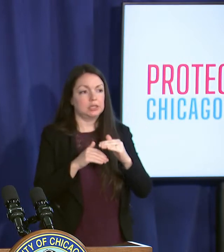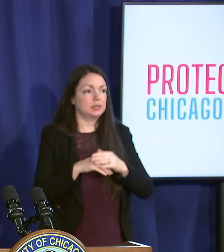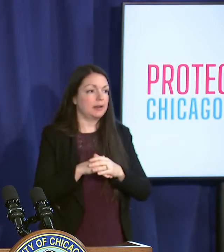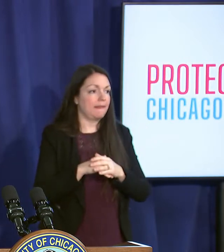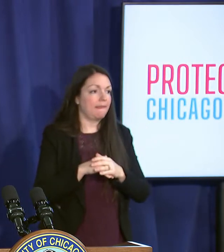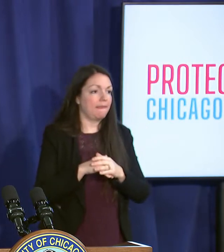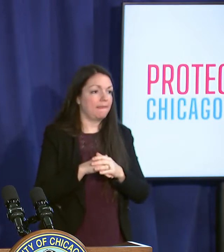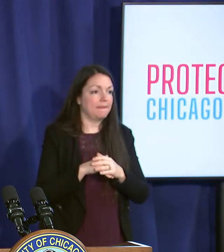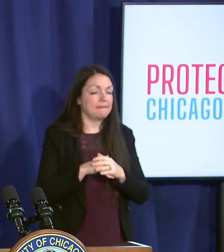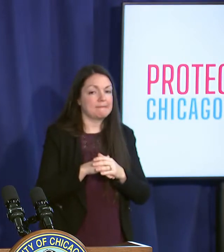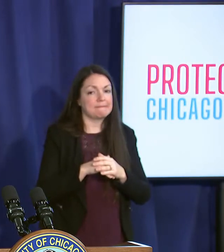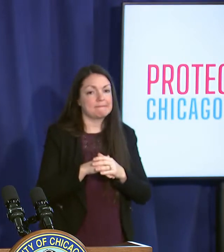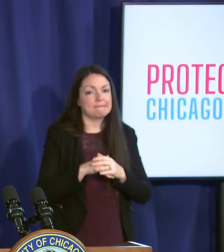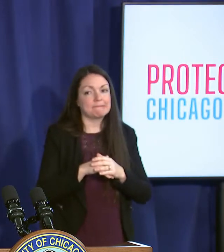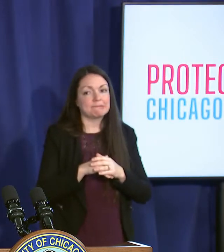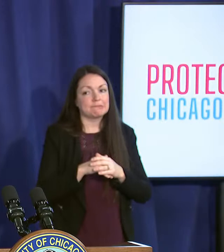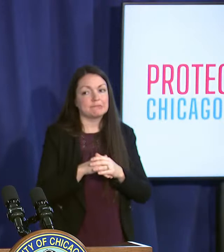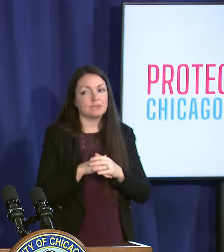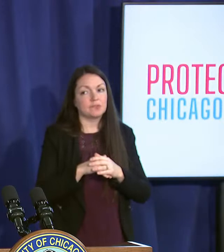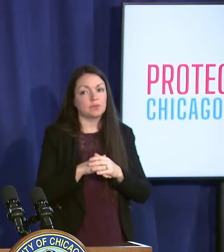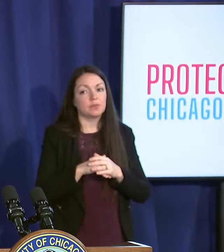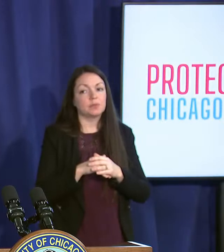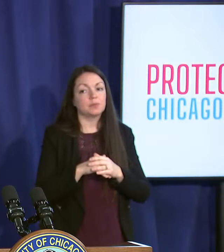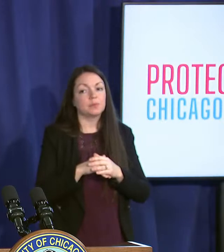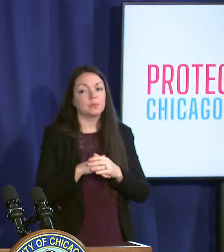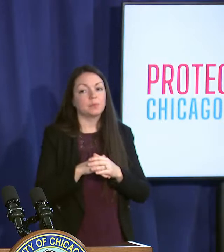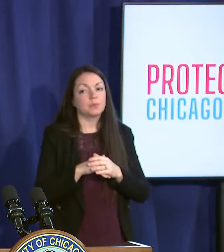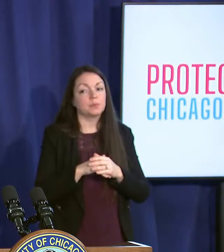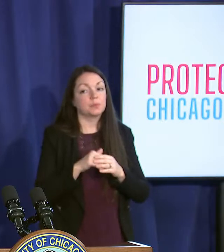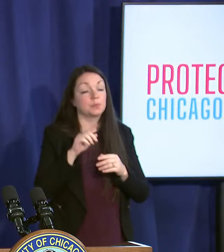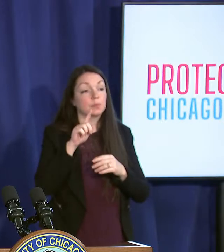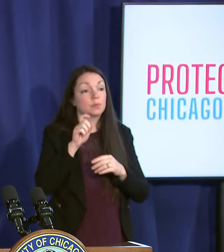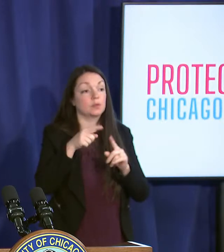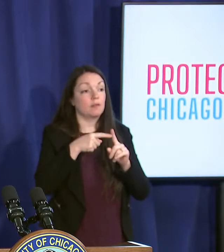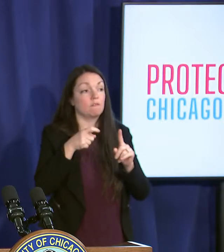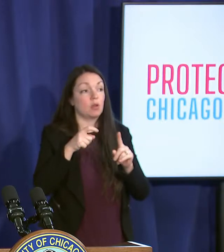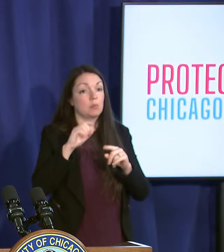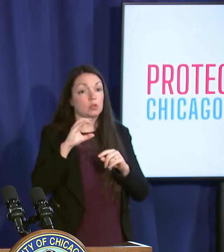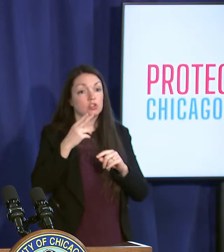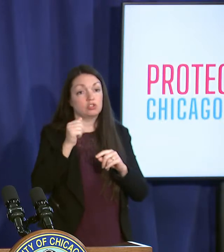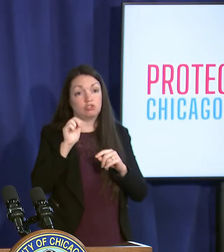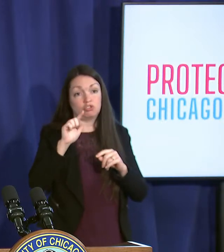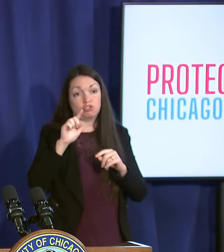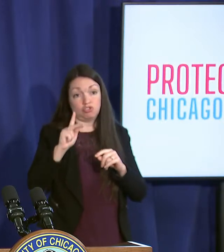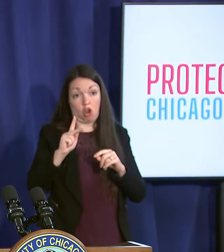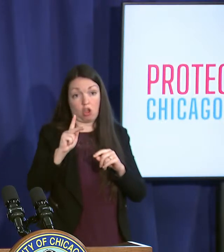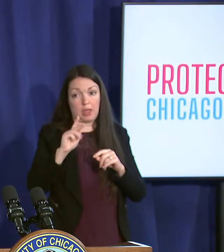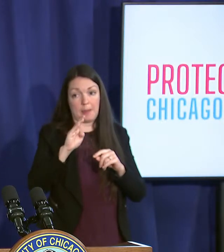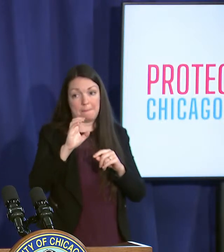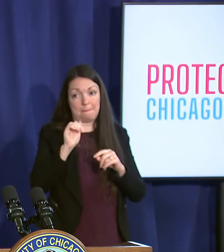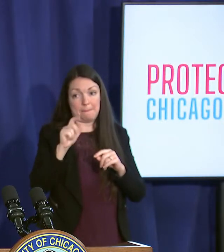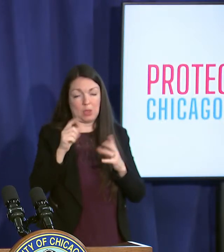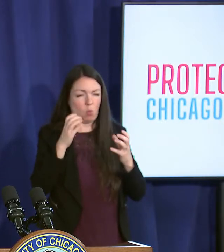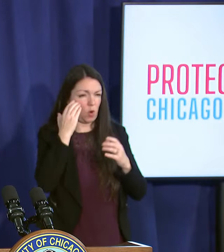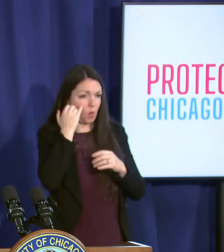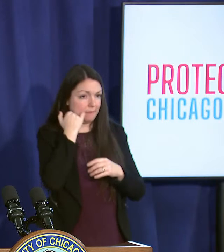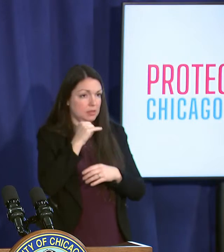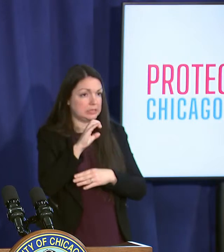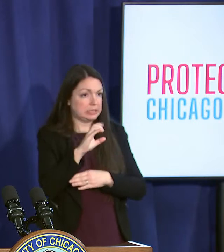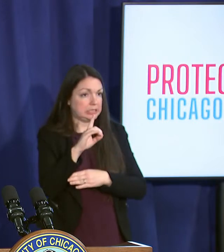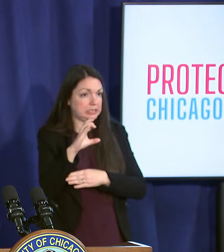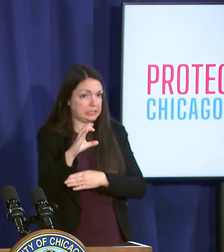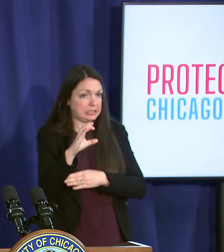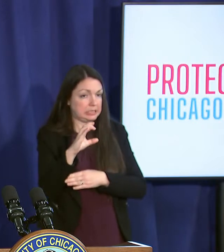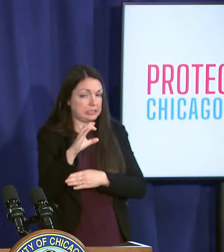Thank you. Yes, go ahead. This is from TalkBeat. They wanted to know if the CDC and